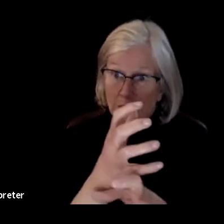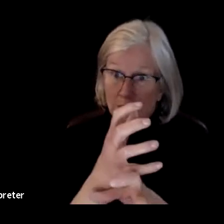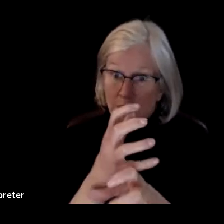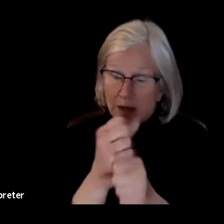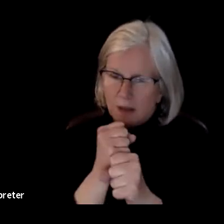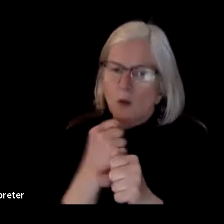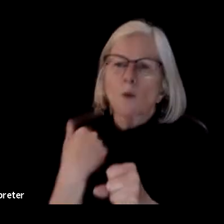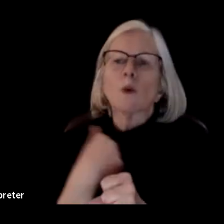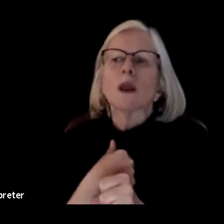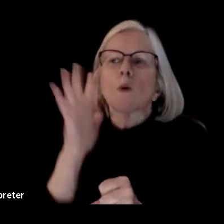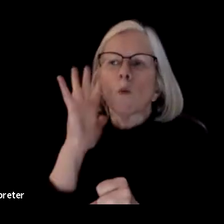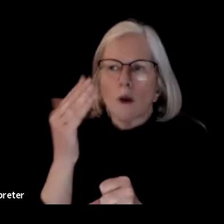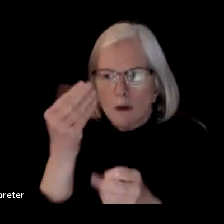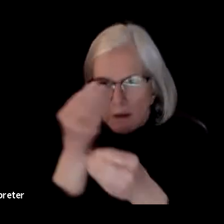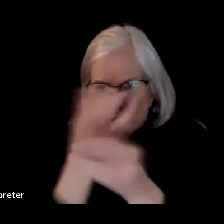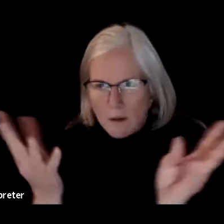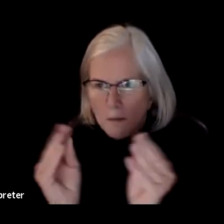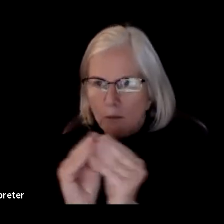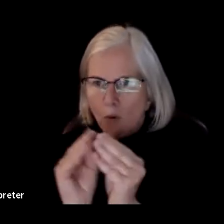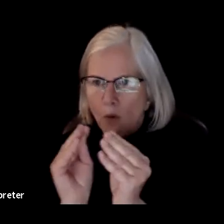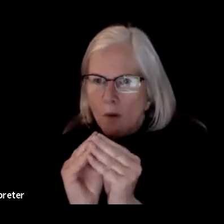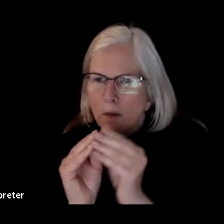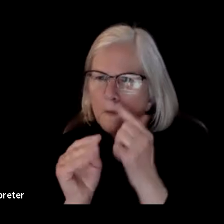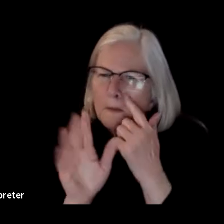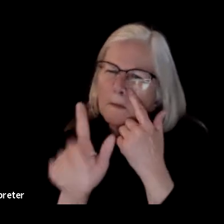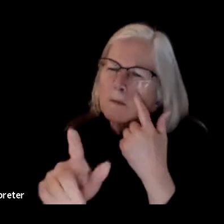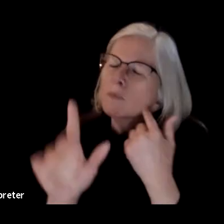And just follow up on your last comment about